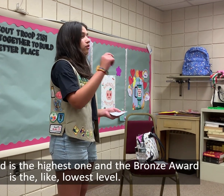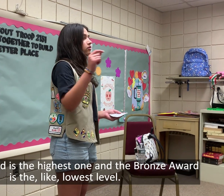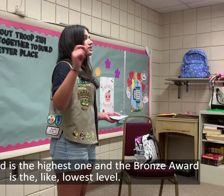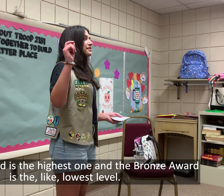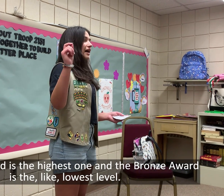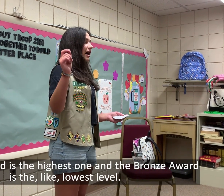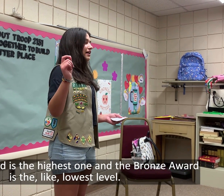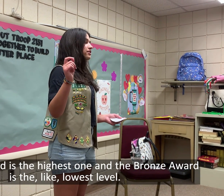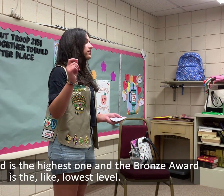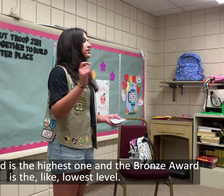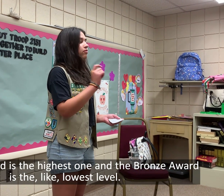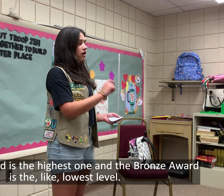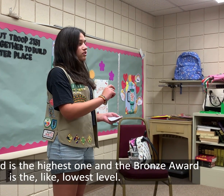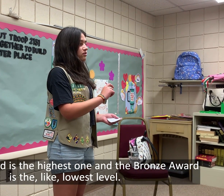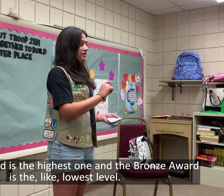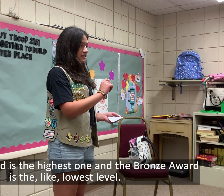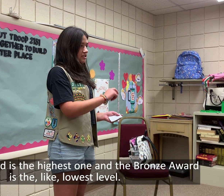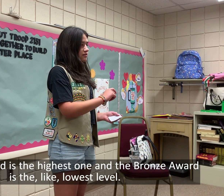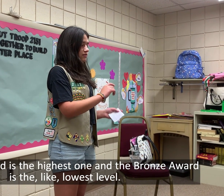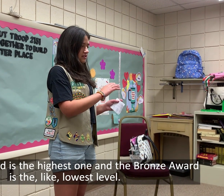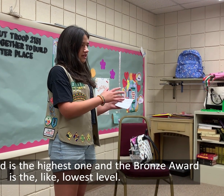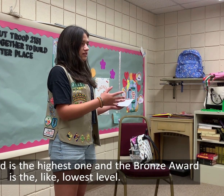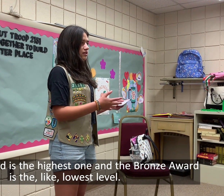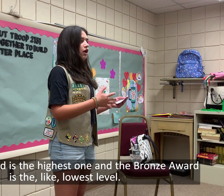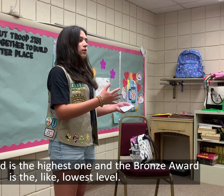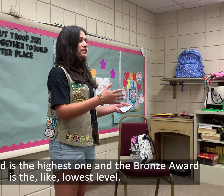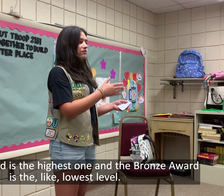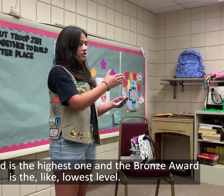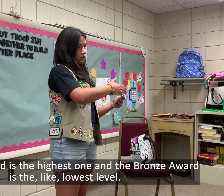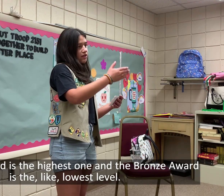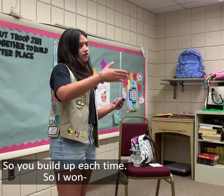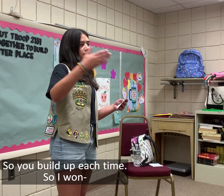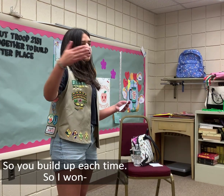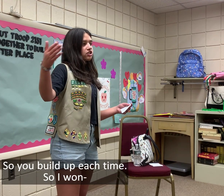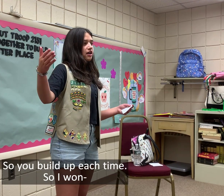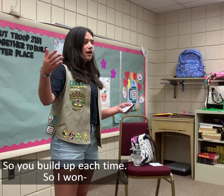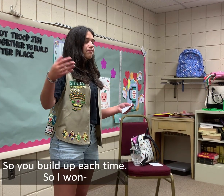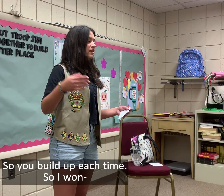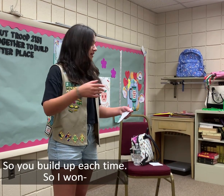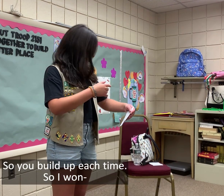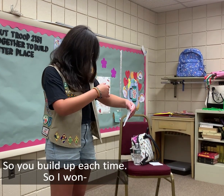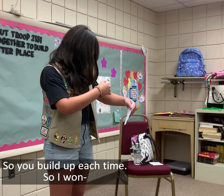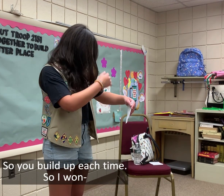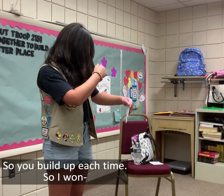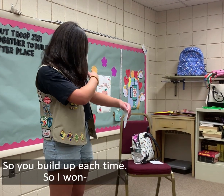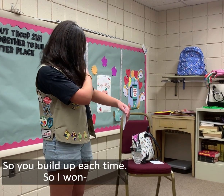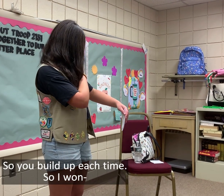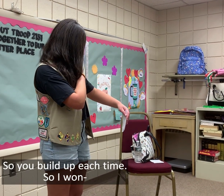award is the highest one, and the bronze award is like the lowest level. So you build up each time. So I won